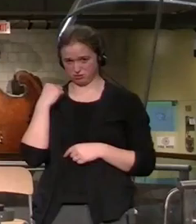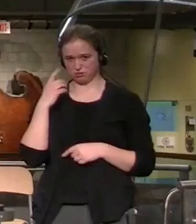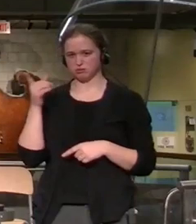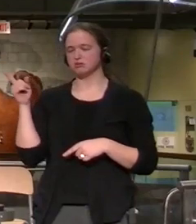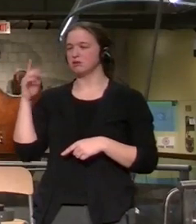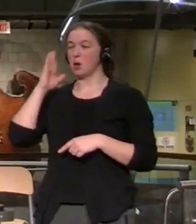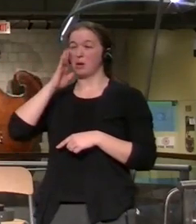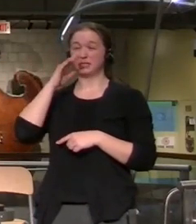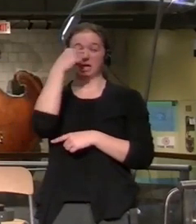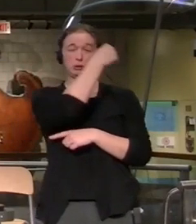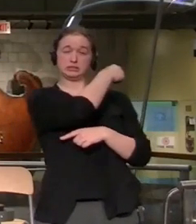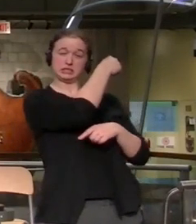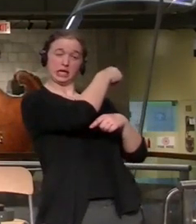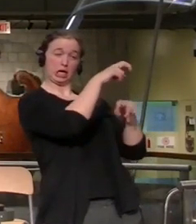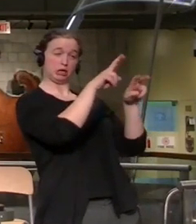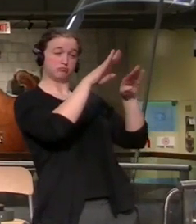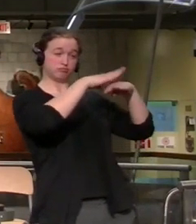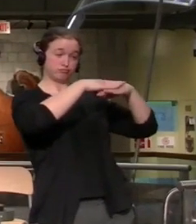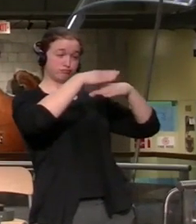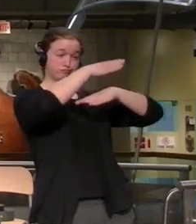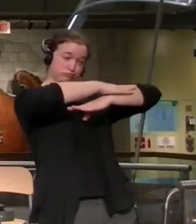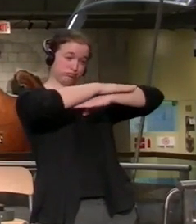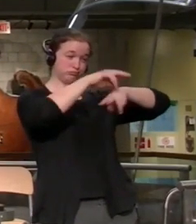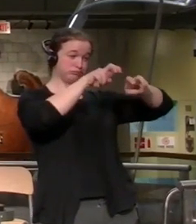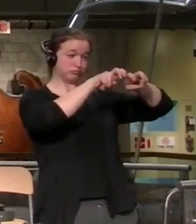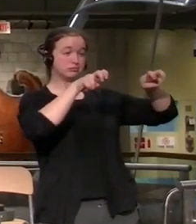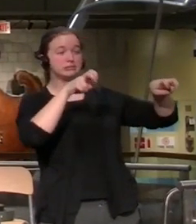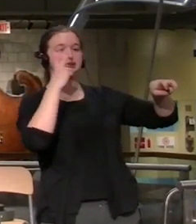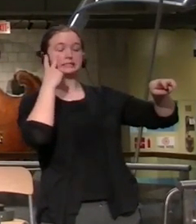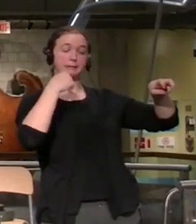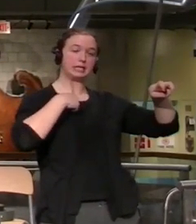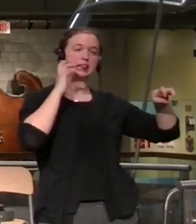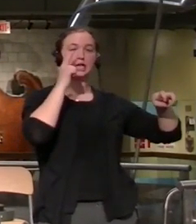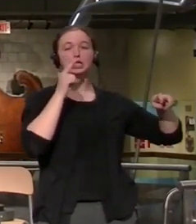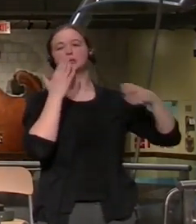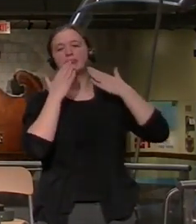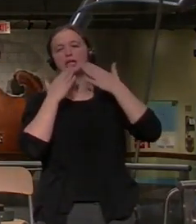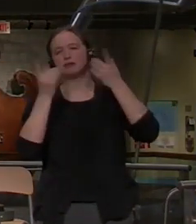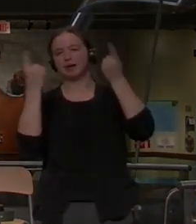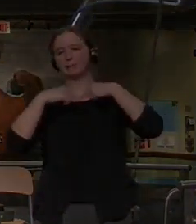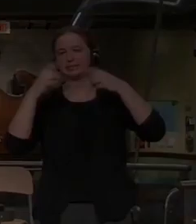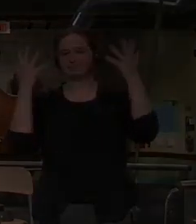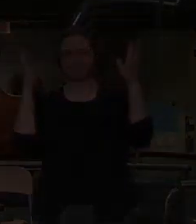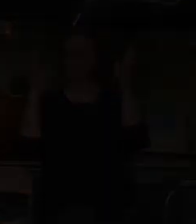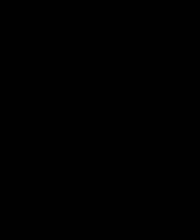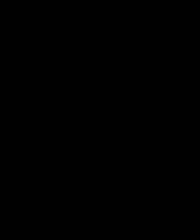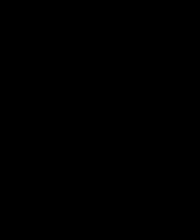hope that you've enjoyed this little journey through the teenage brain today. Thank you.